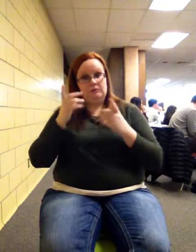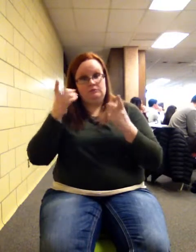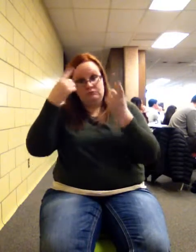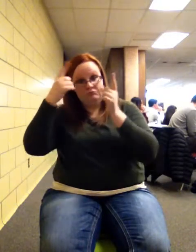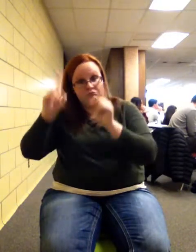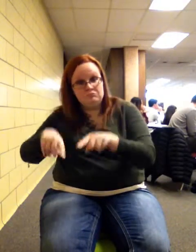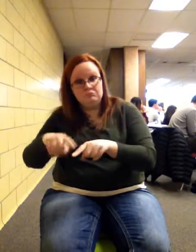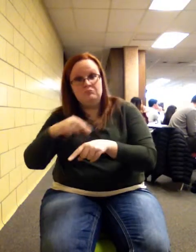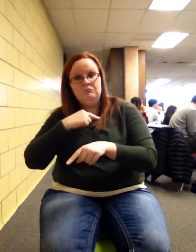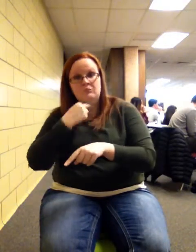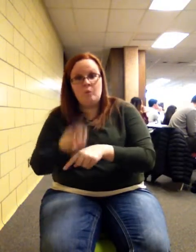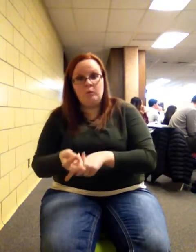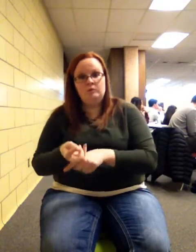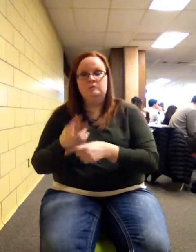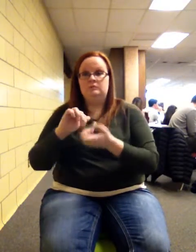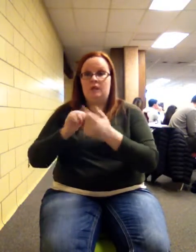we want to vote our shares.